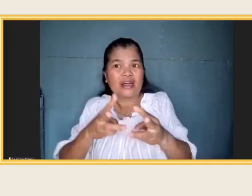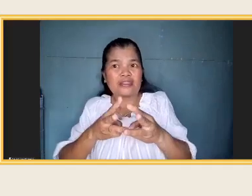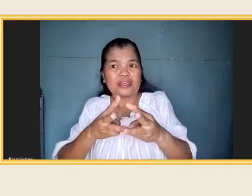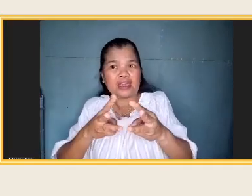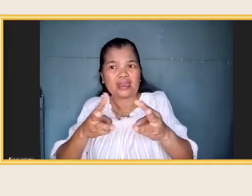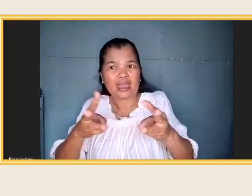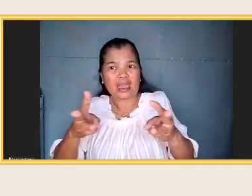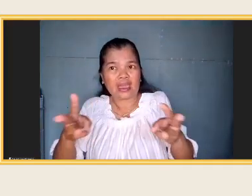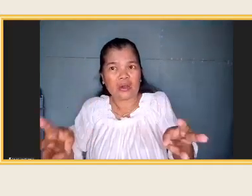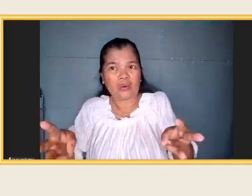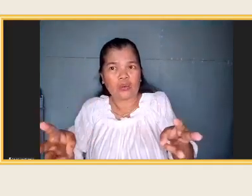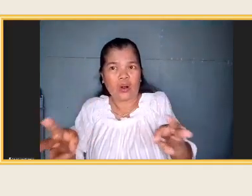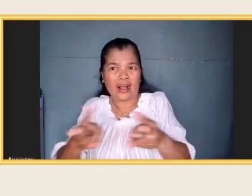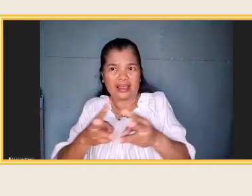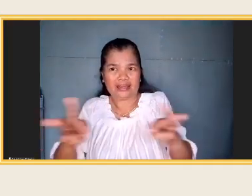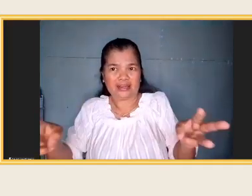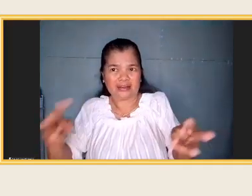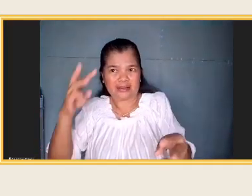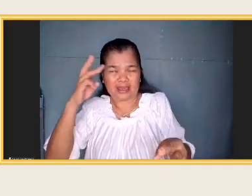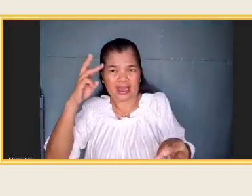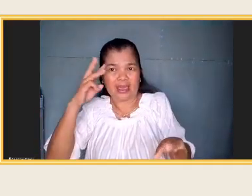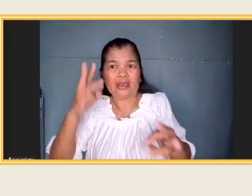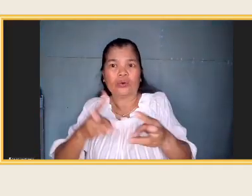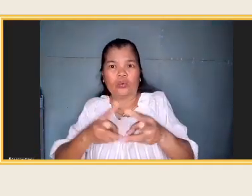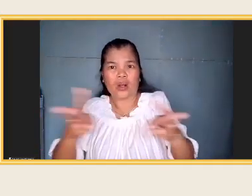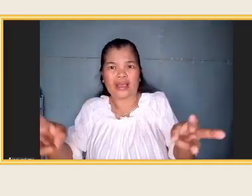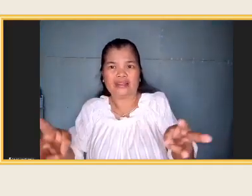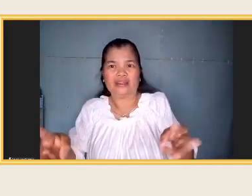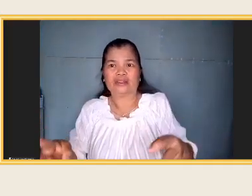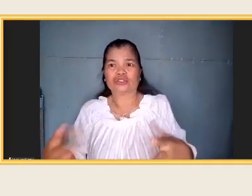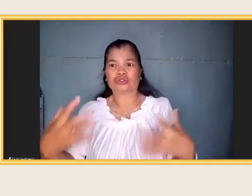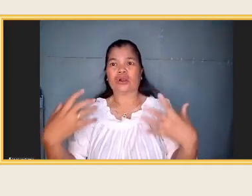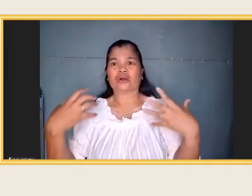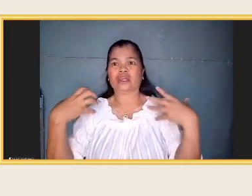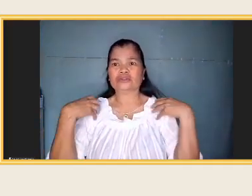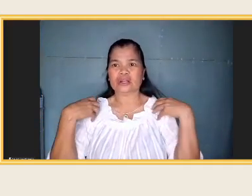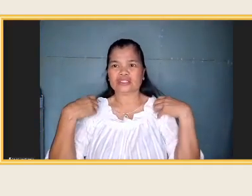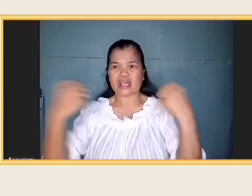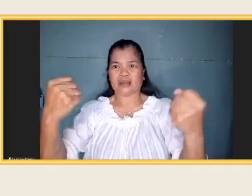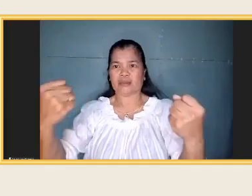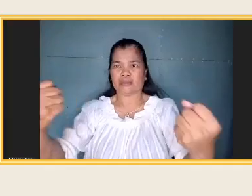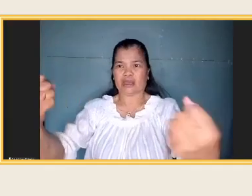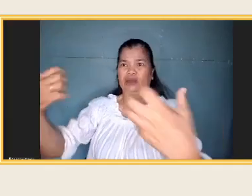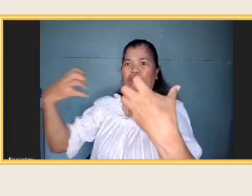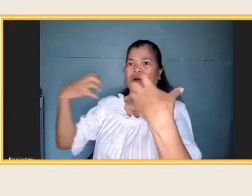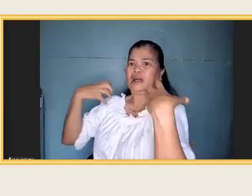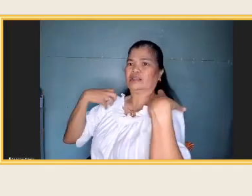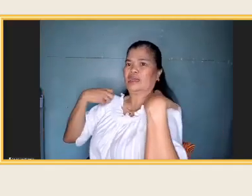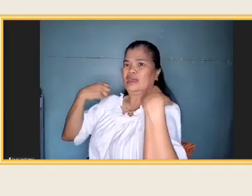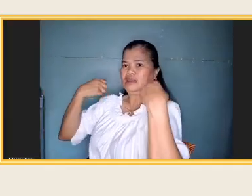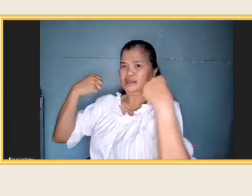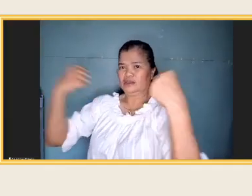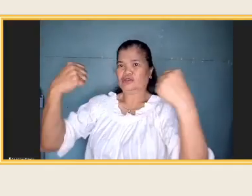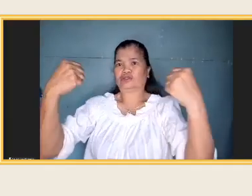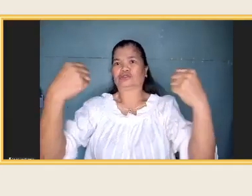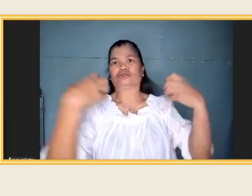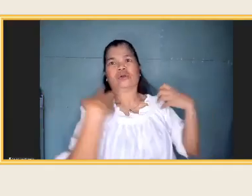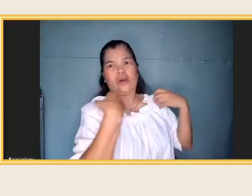is thinking wide. Okay? Wide. Strong, natural sign. Para may kinuha ka